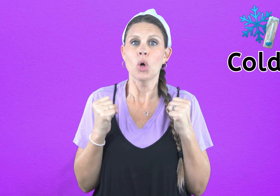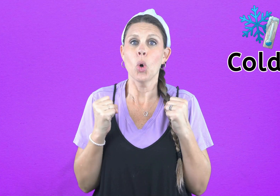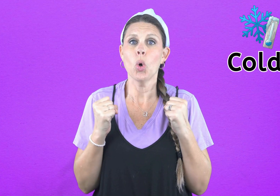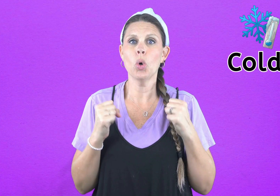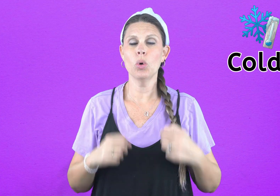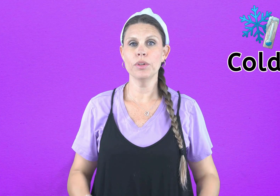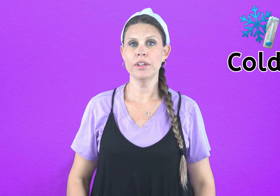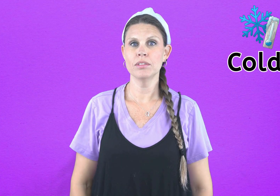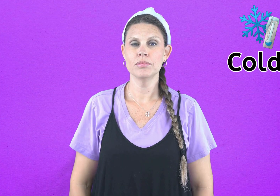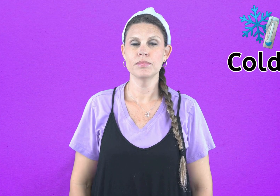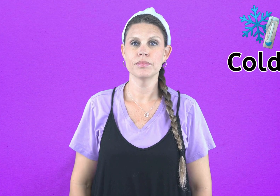Cold,